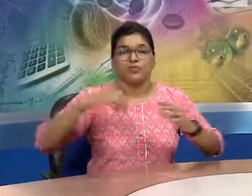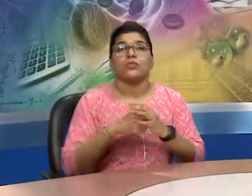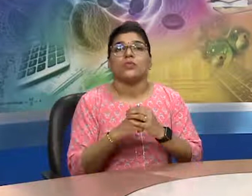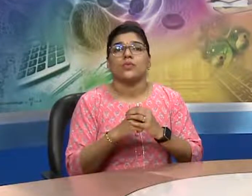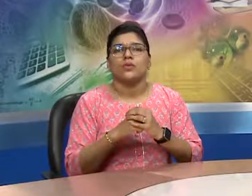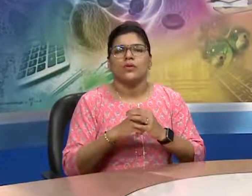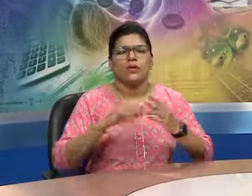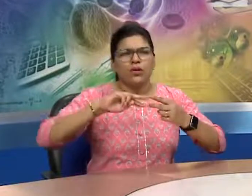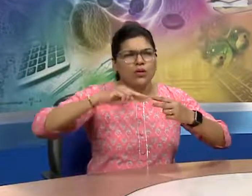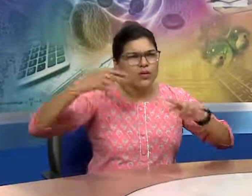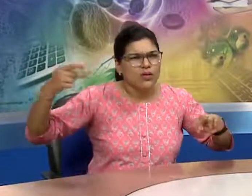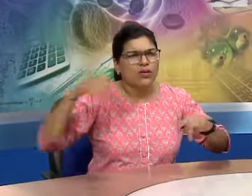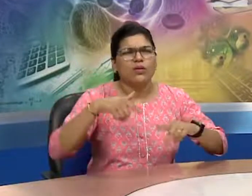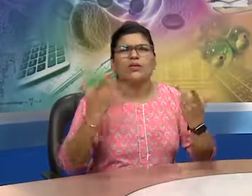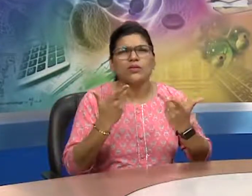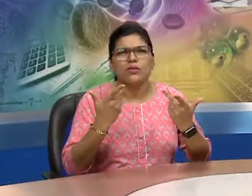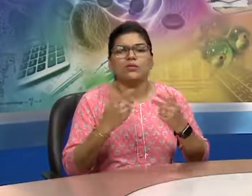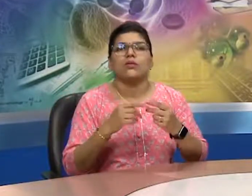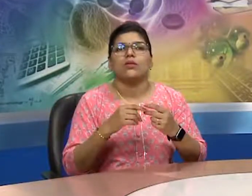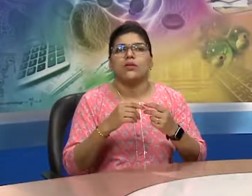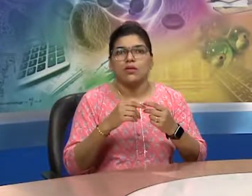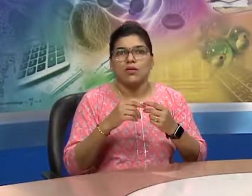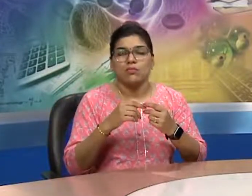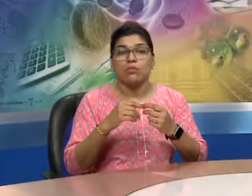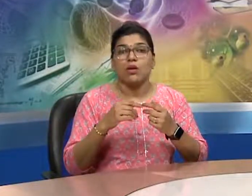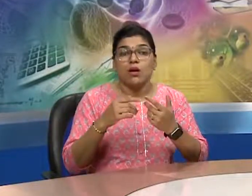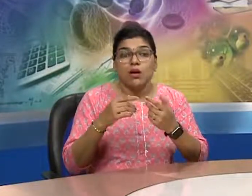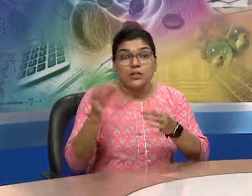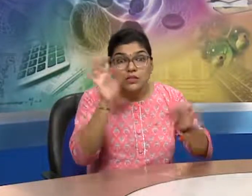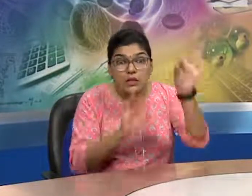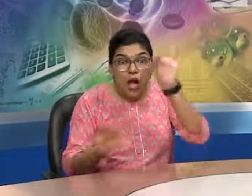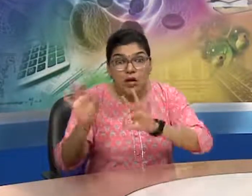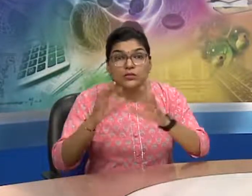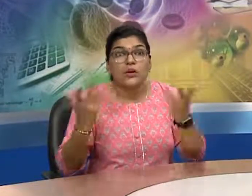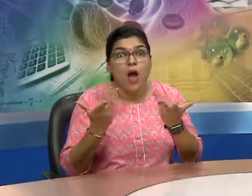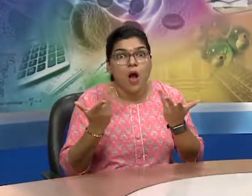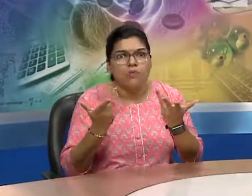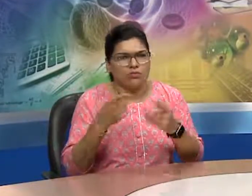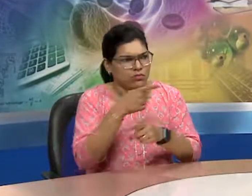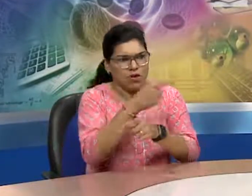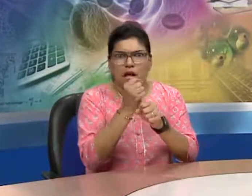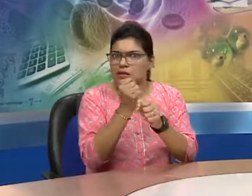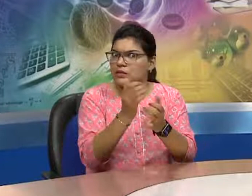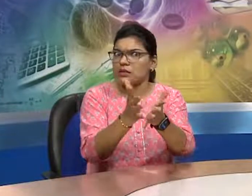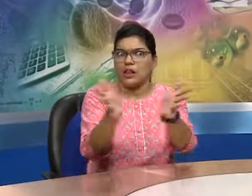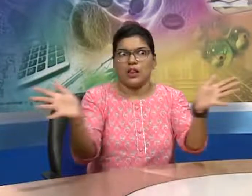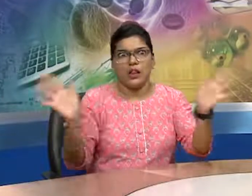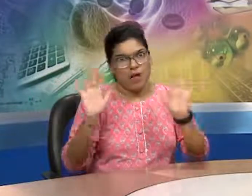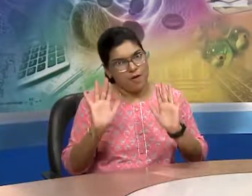You can say that we see DNA, we find DNA.